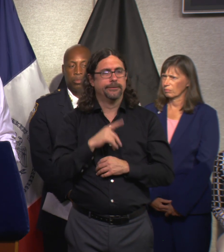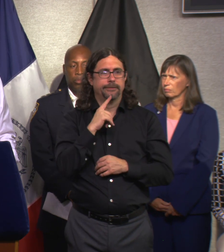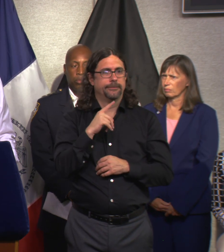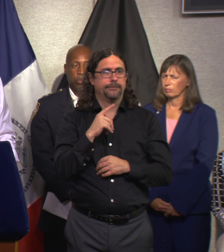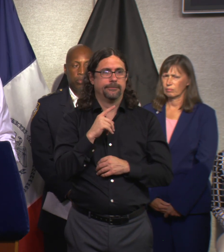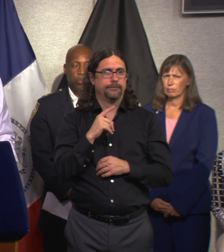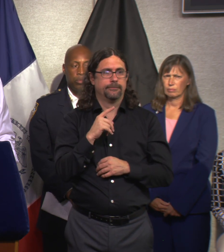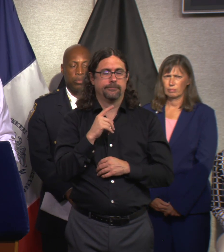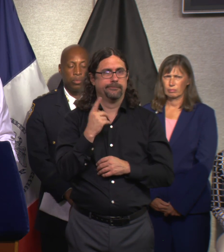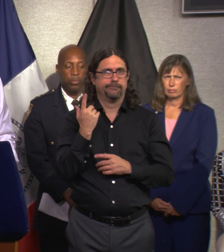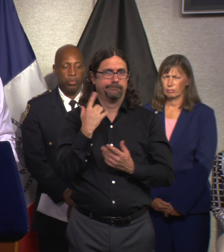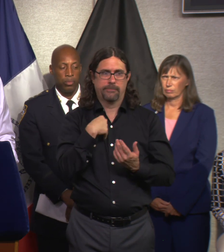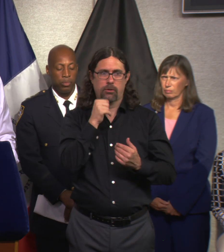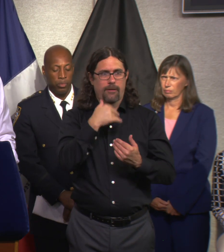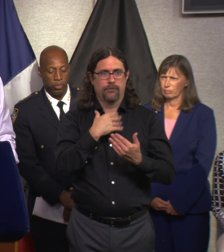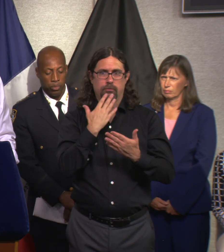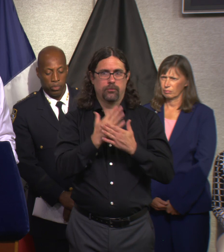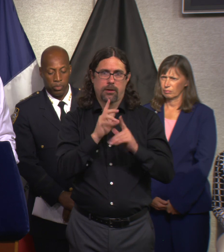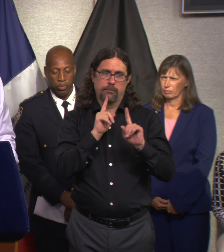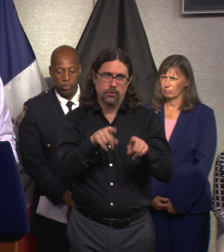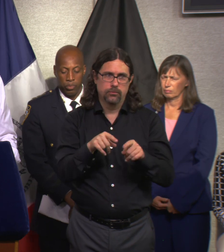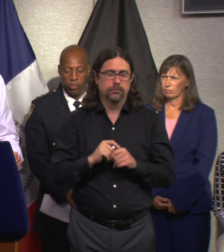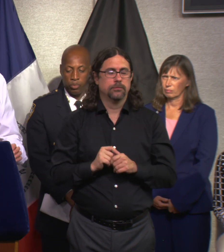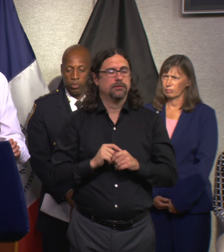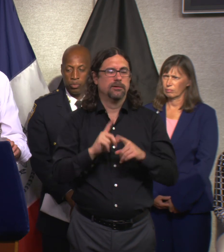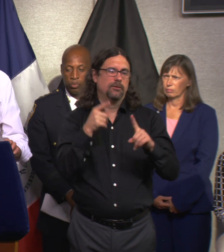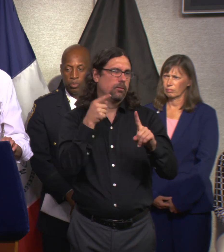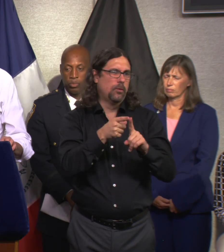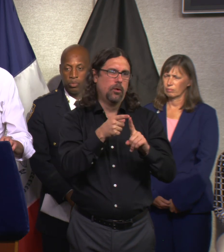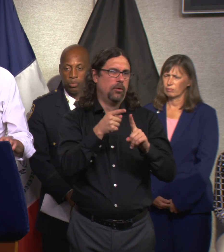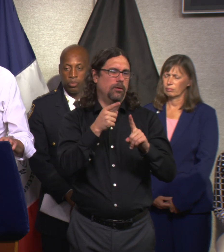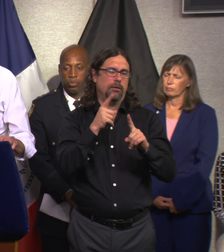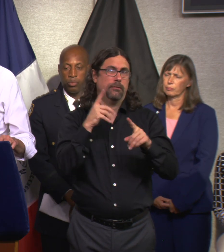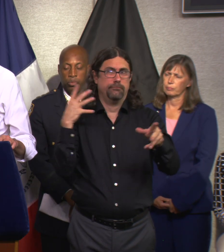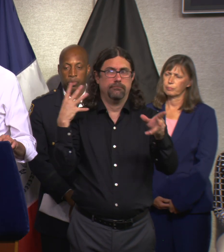decades, so not everything is going to get fixed immediately. I understand that.